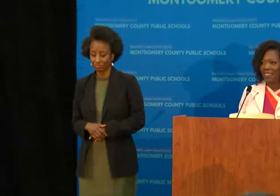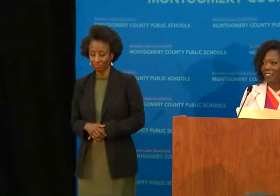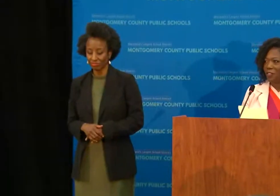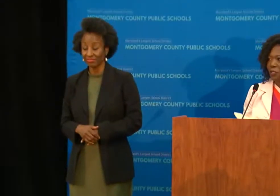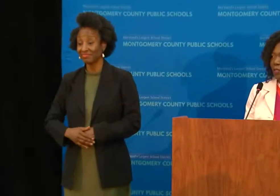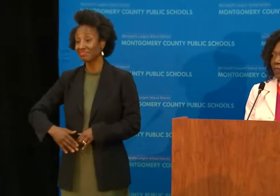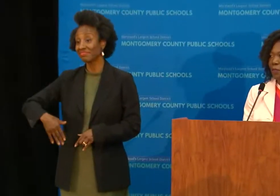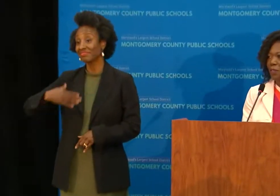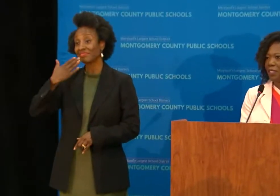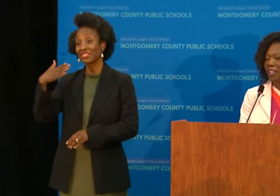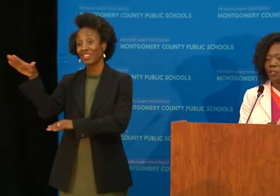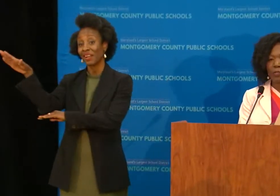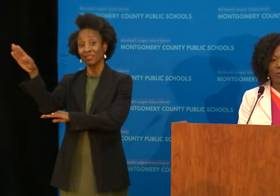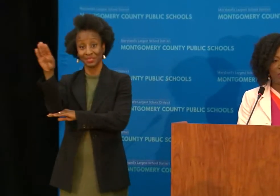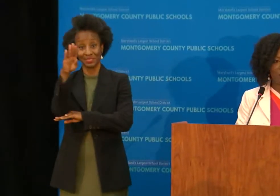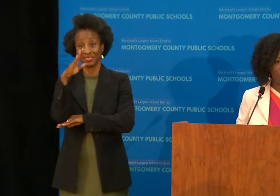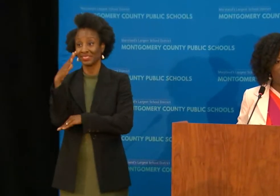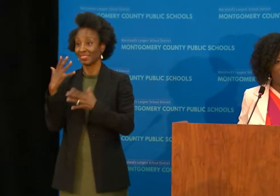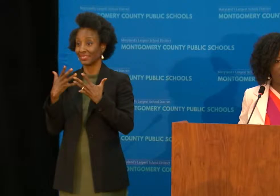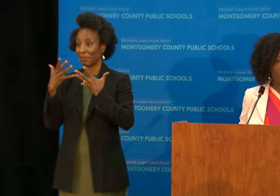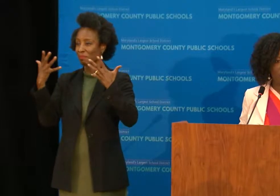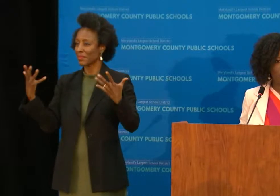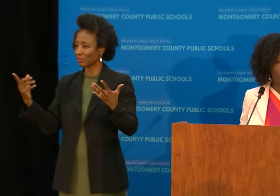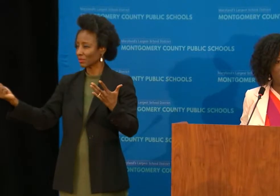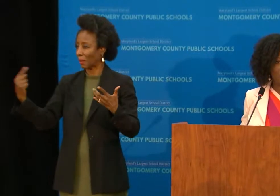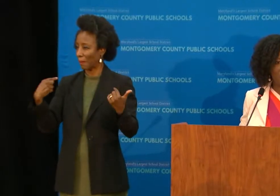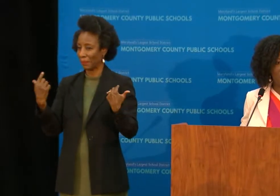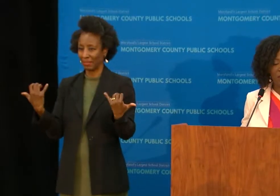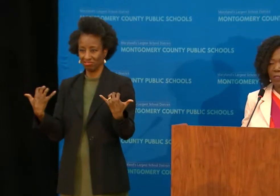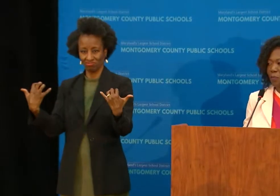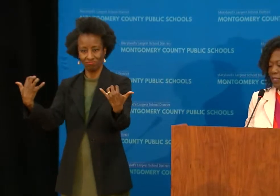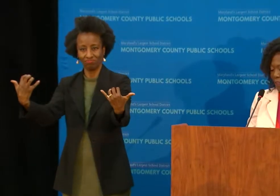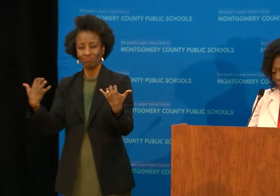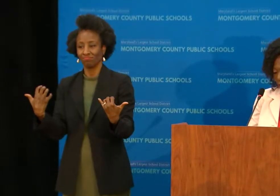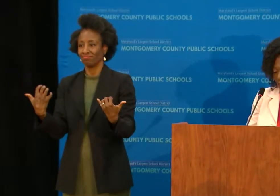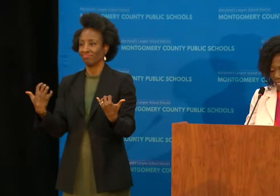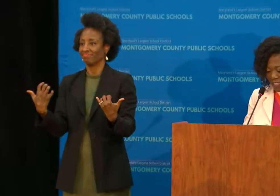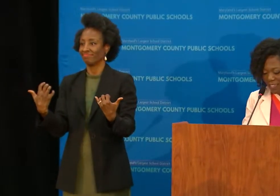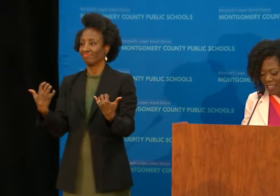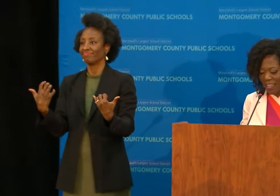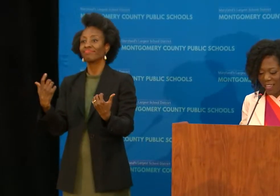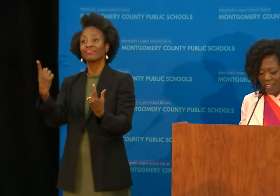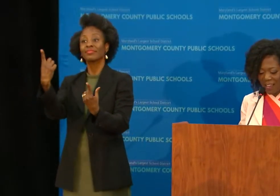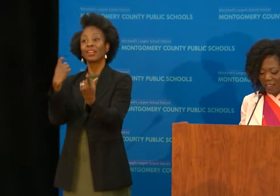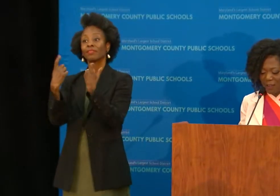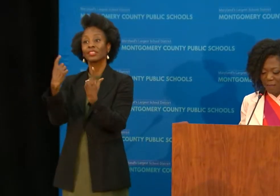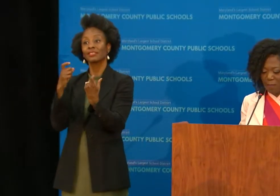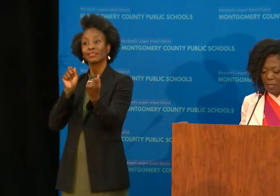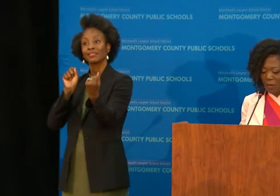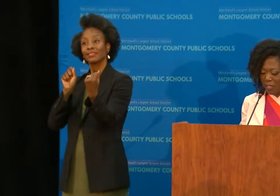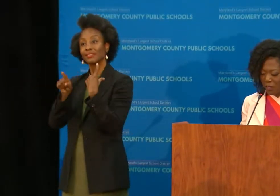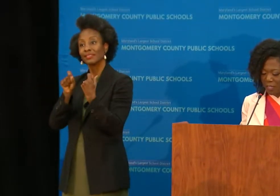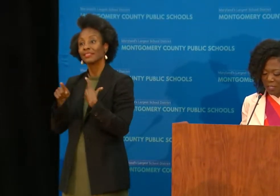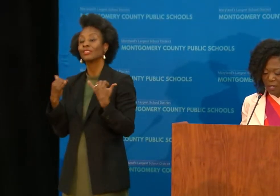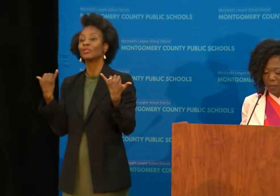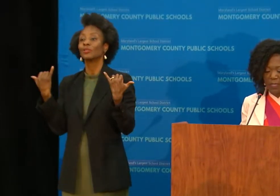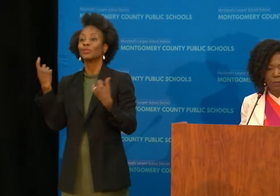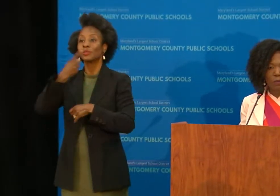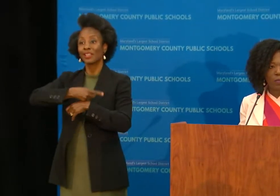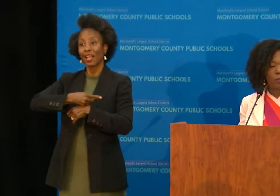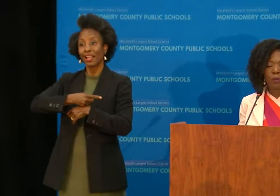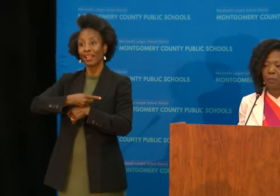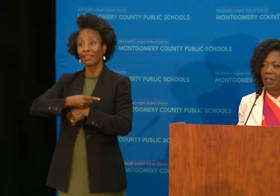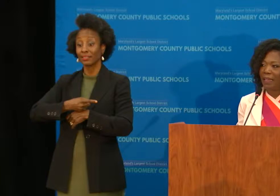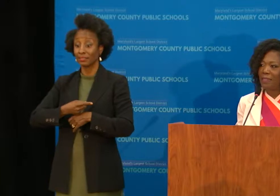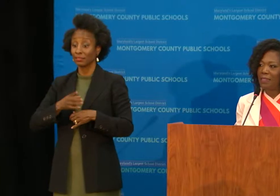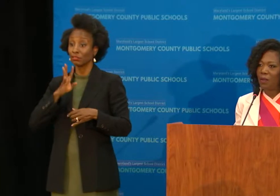All right, good afternoon, everyone. Thank you so much for being here and participating in this press conference today. We are here today to talk about